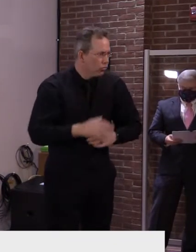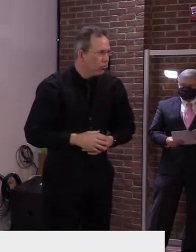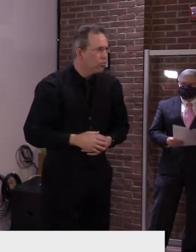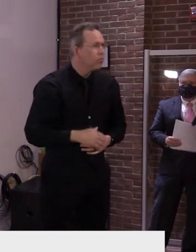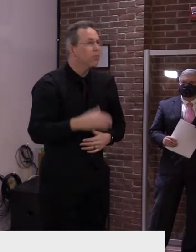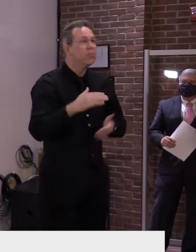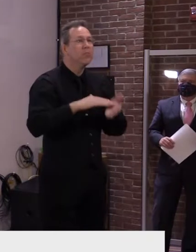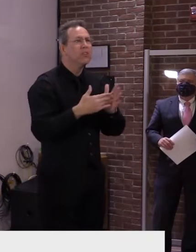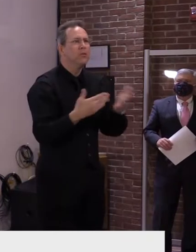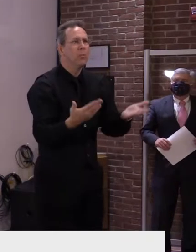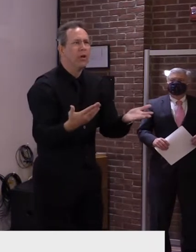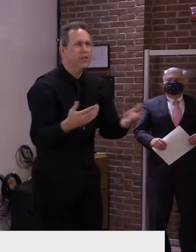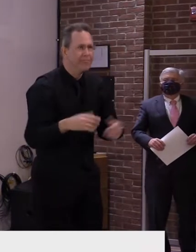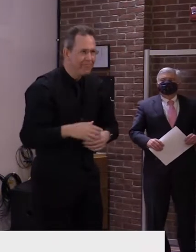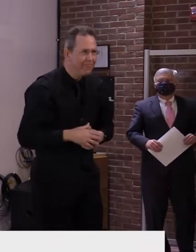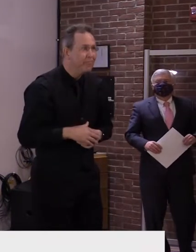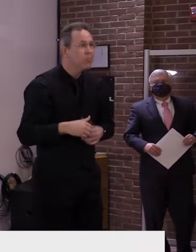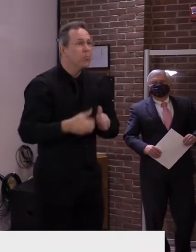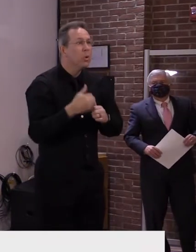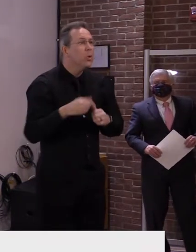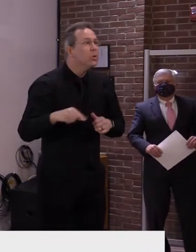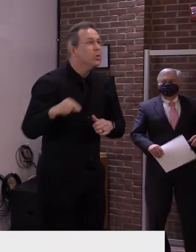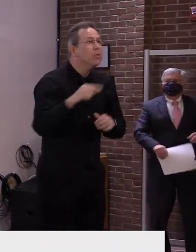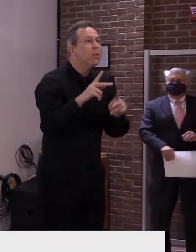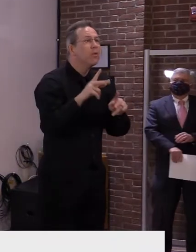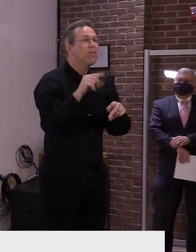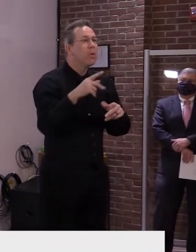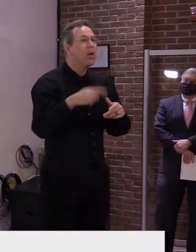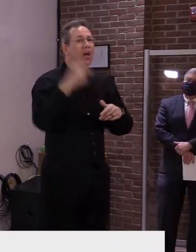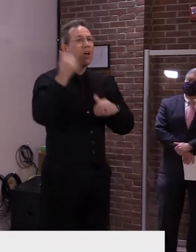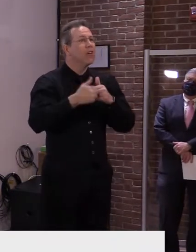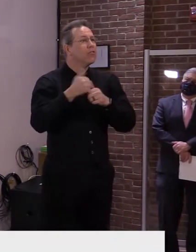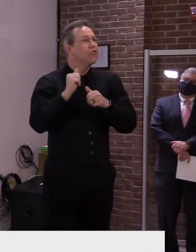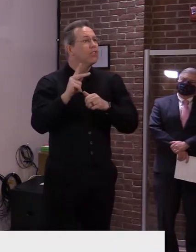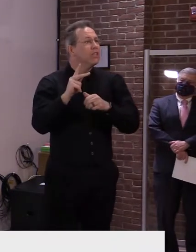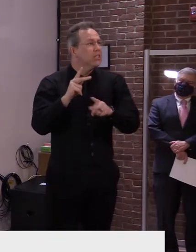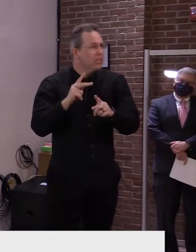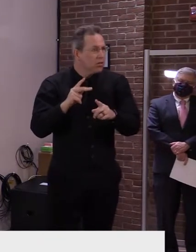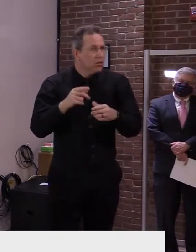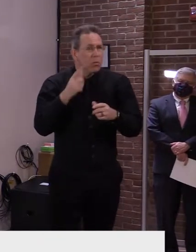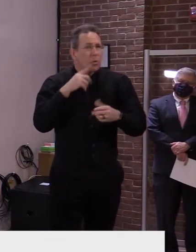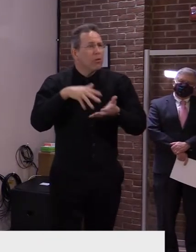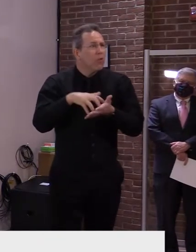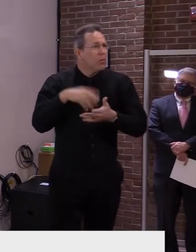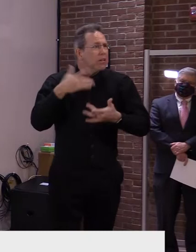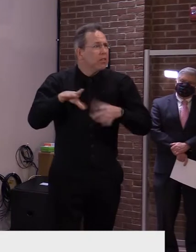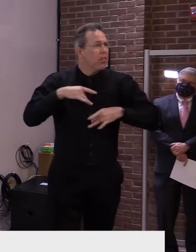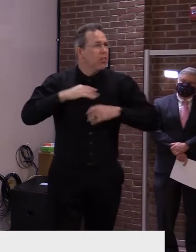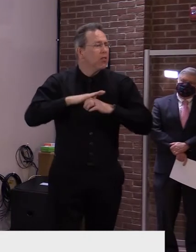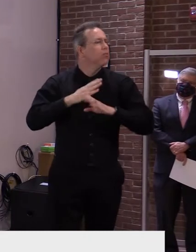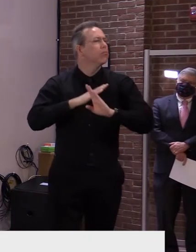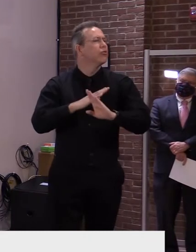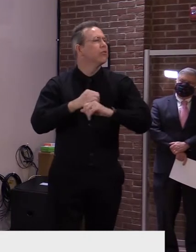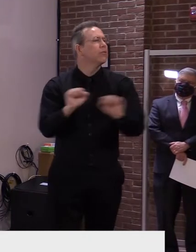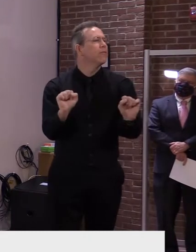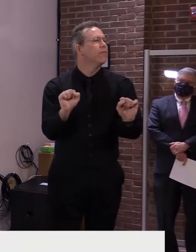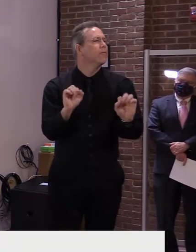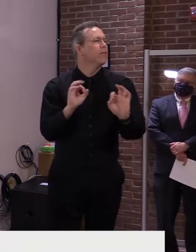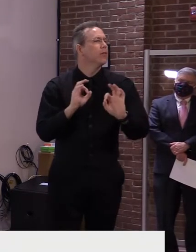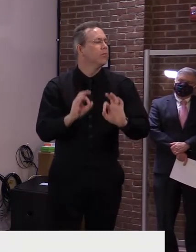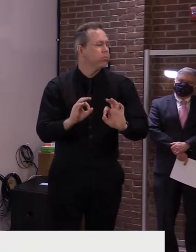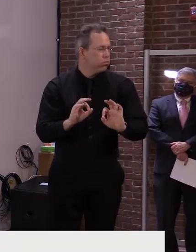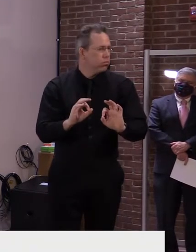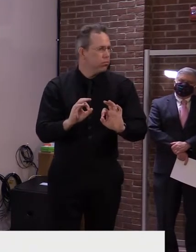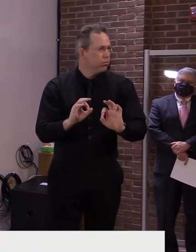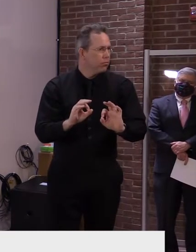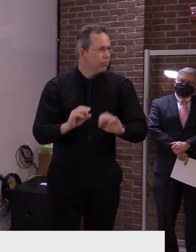of those most at risk of severe illness and death will be protected. And today, I'm also outlining the